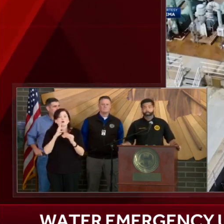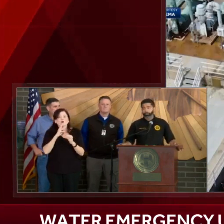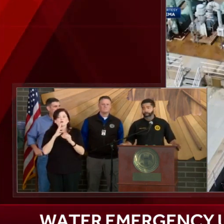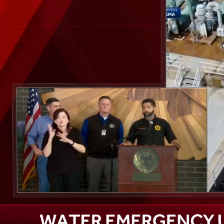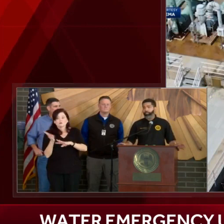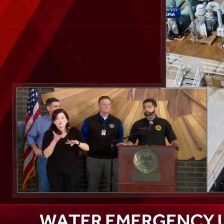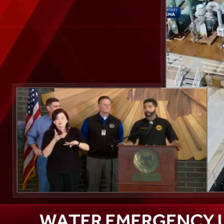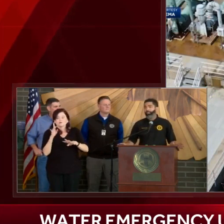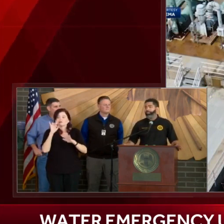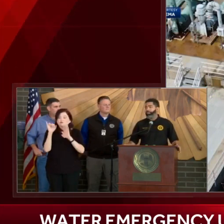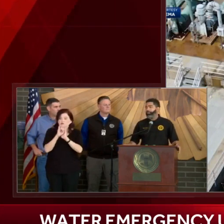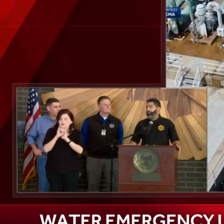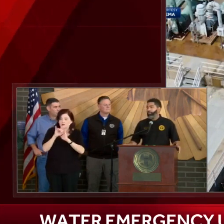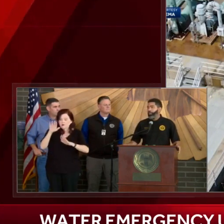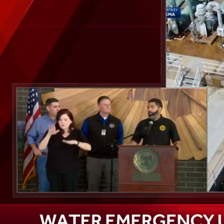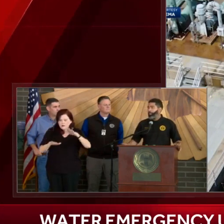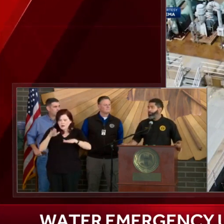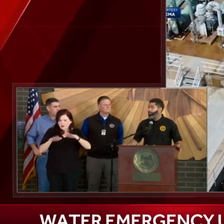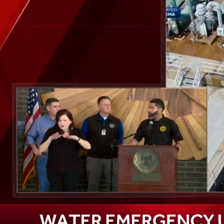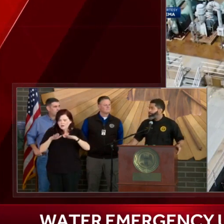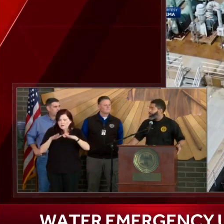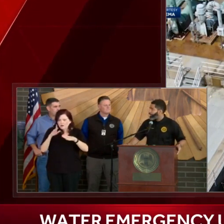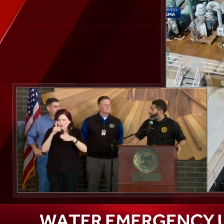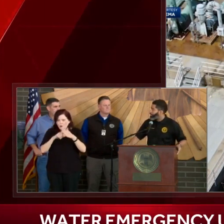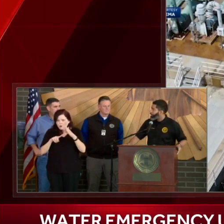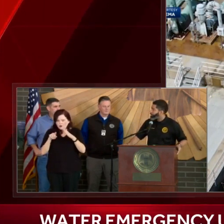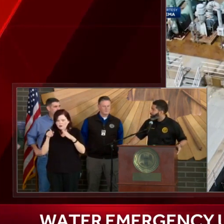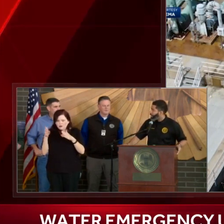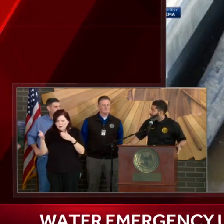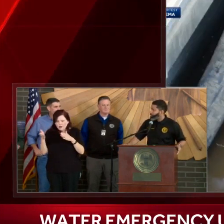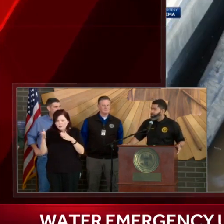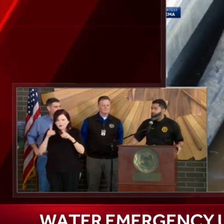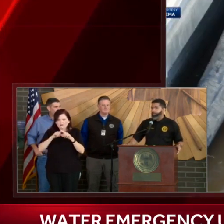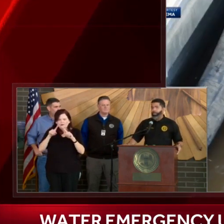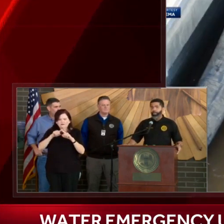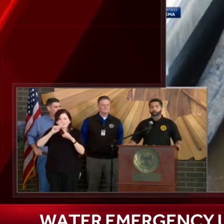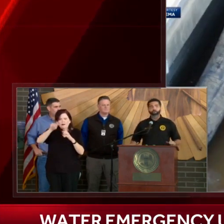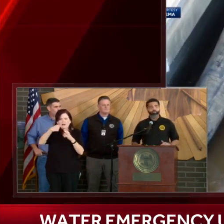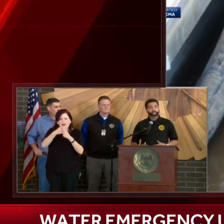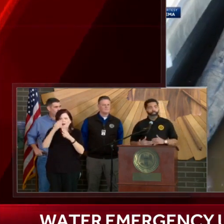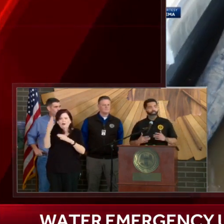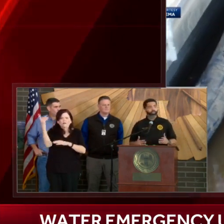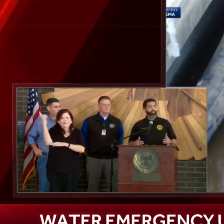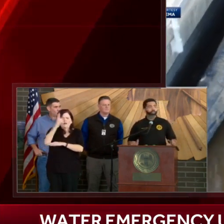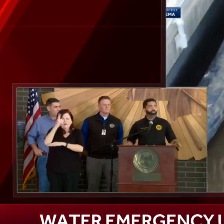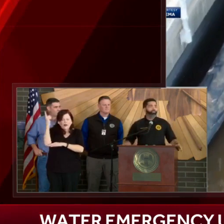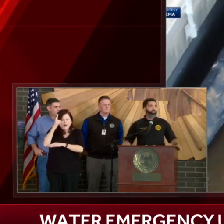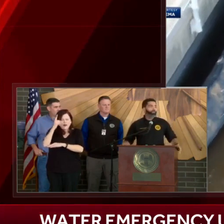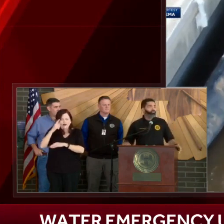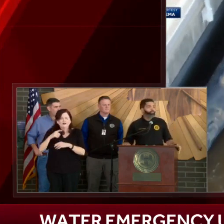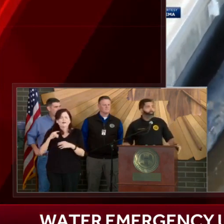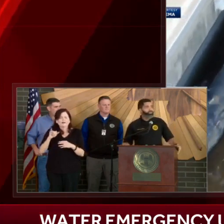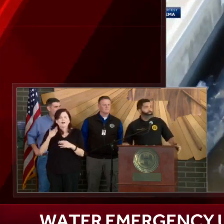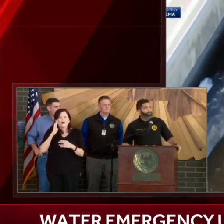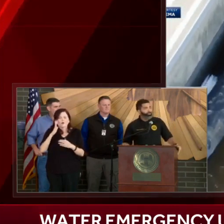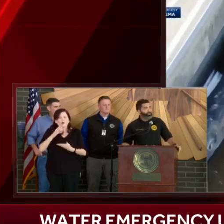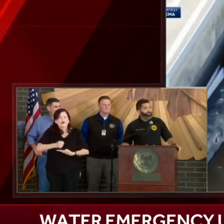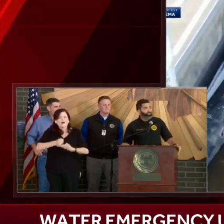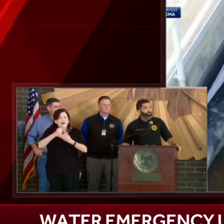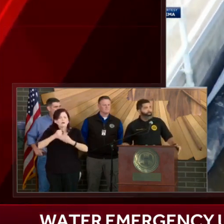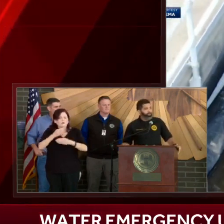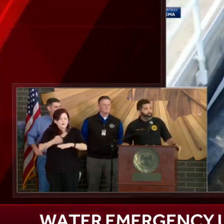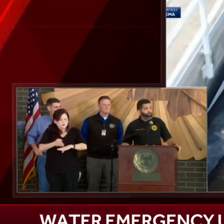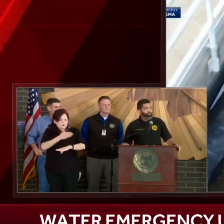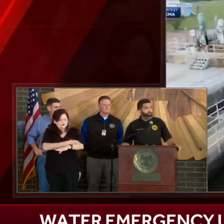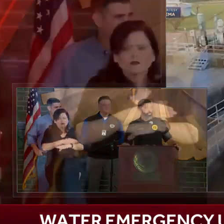have identified the balance of what crew is there at certain hours, and all of that is going to serve towards the